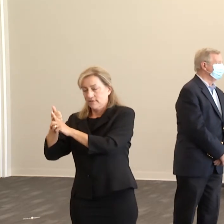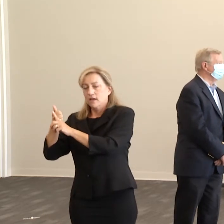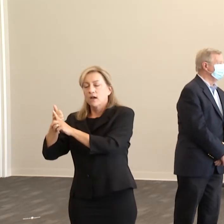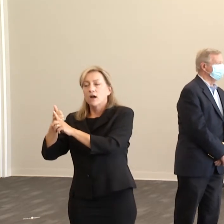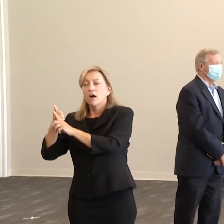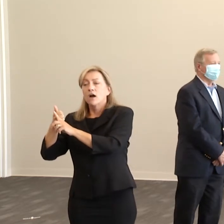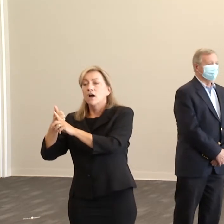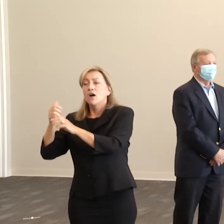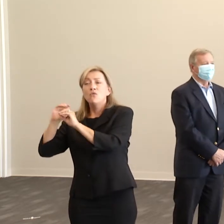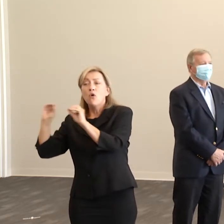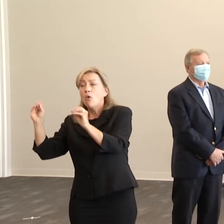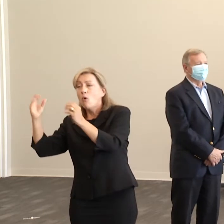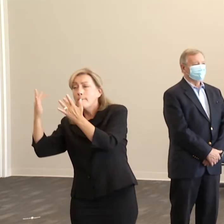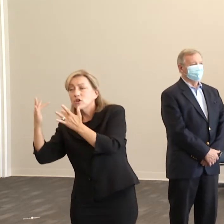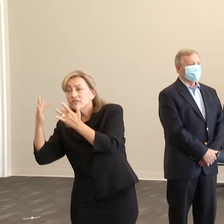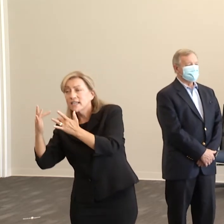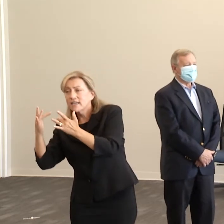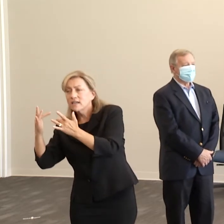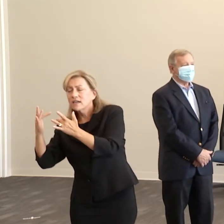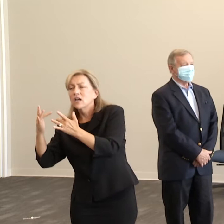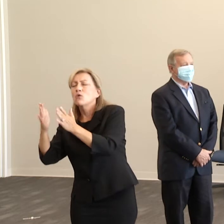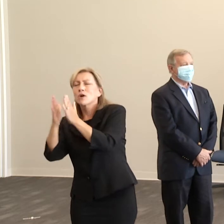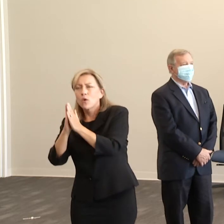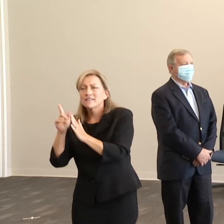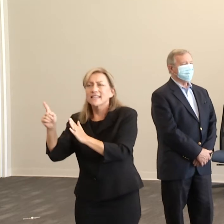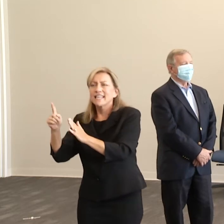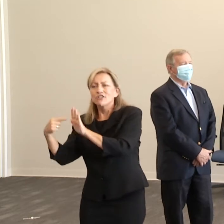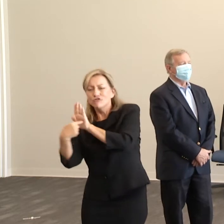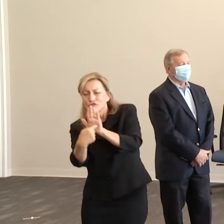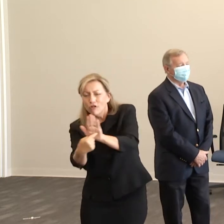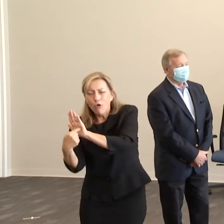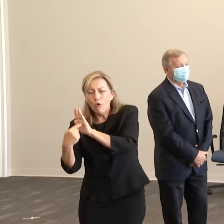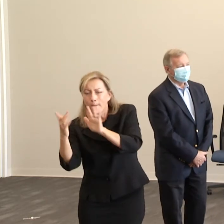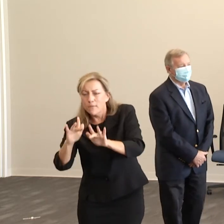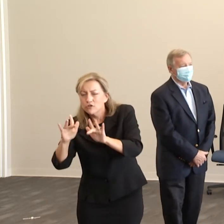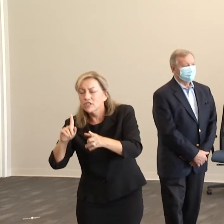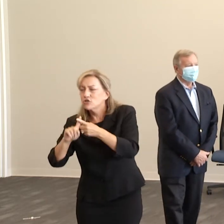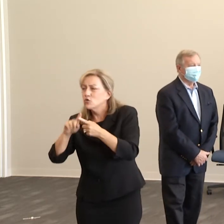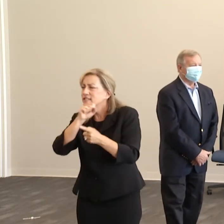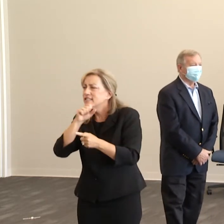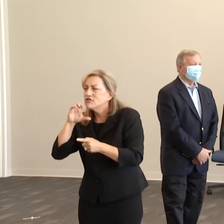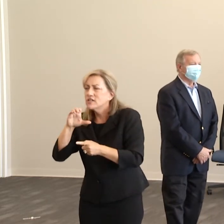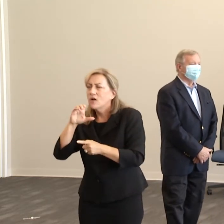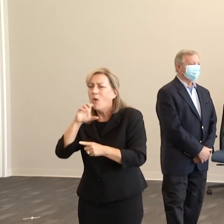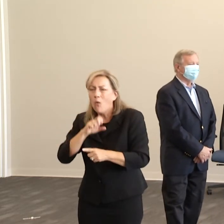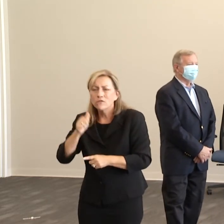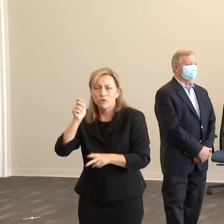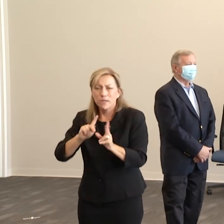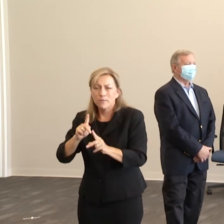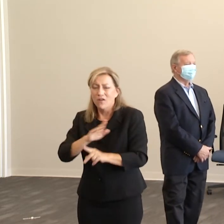show some mercy to our seniors, our elderly, whose life depends